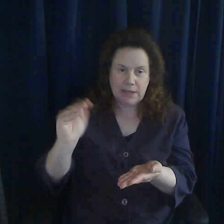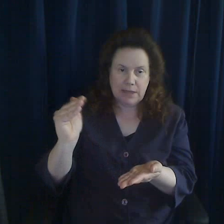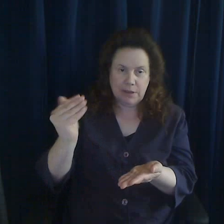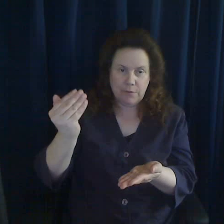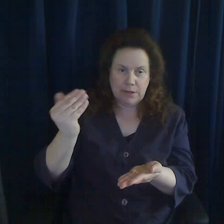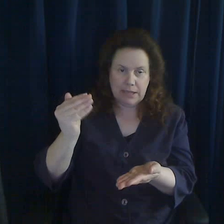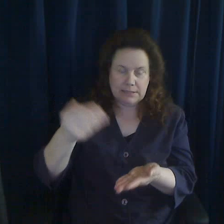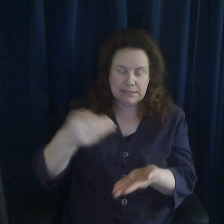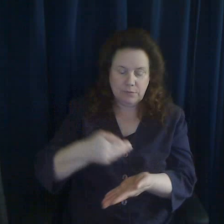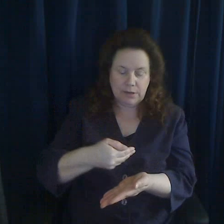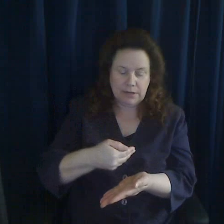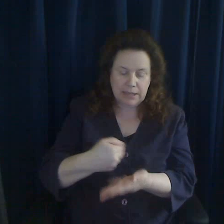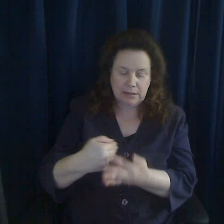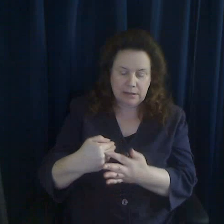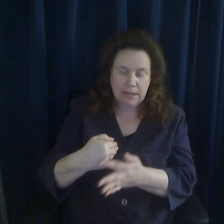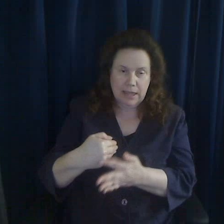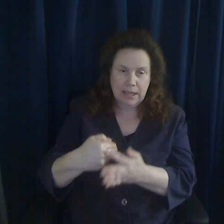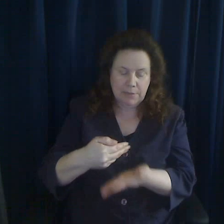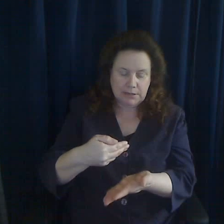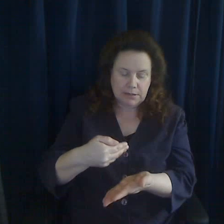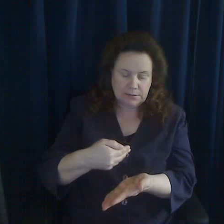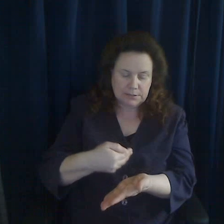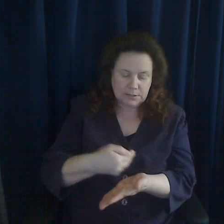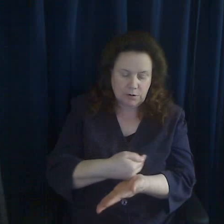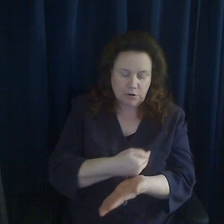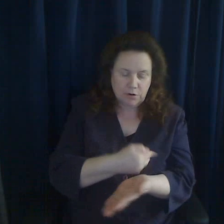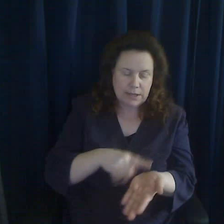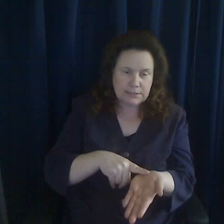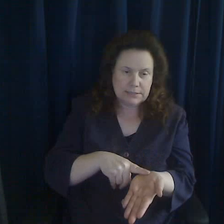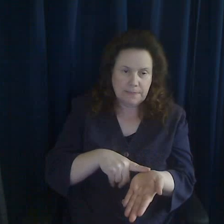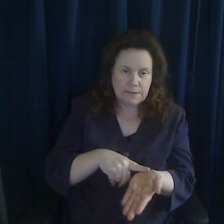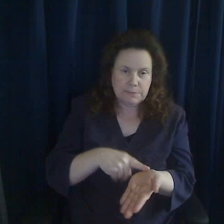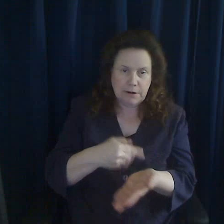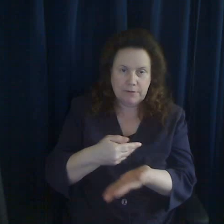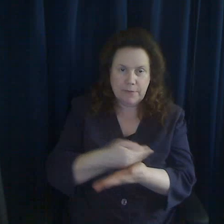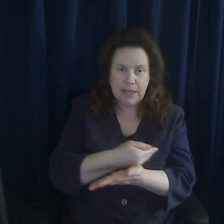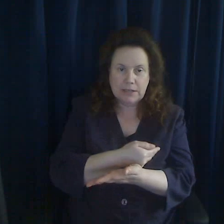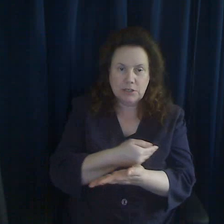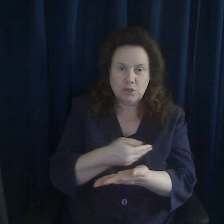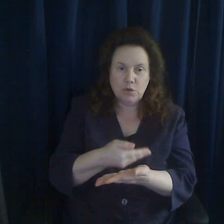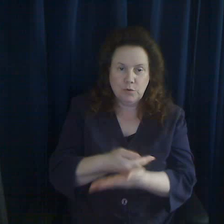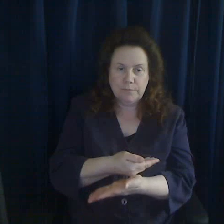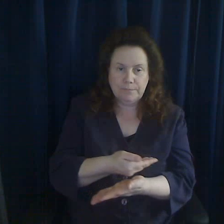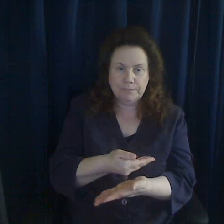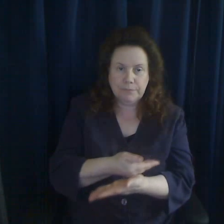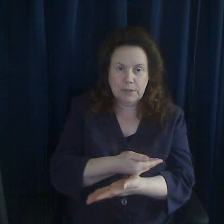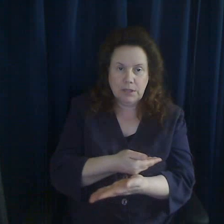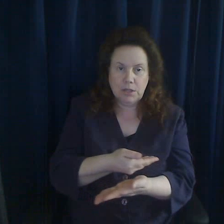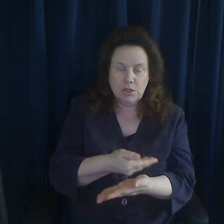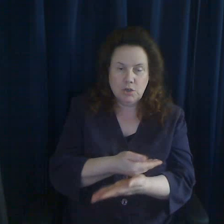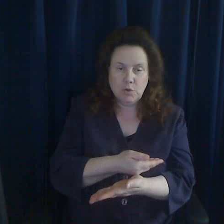flat, my right hand is at a right angle, and my knuckles go across this part of my hand, new. New.